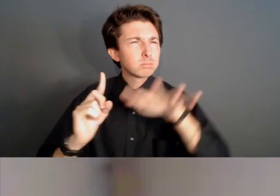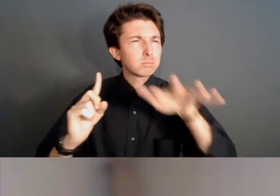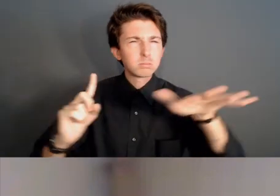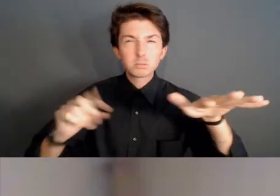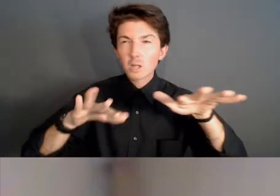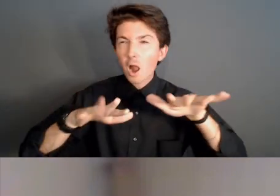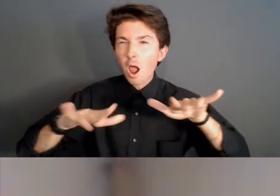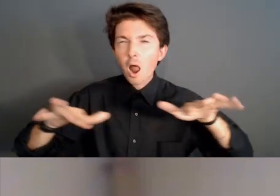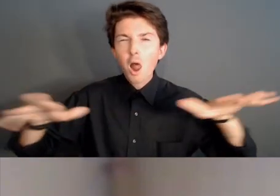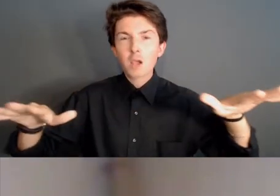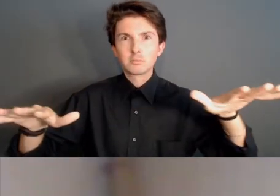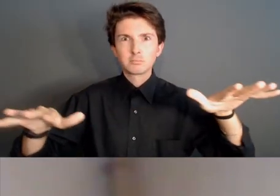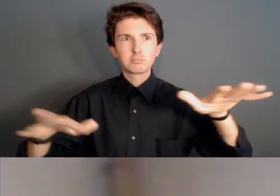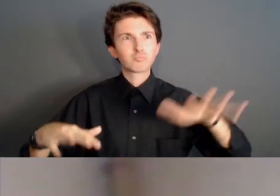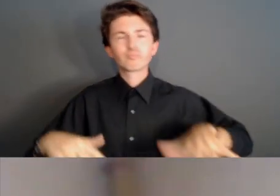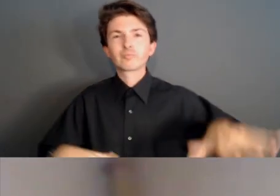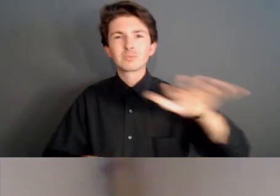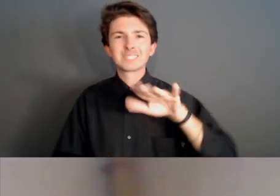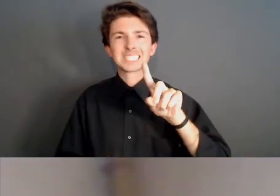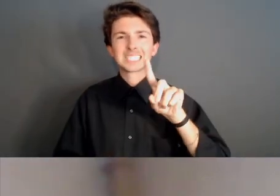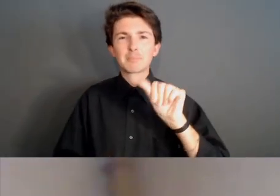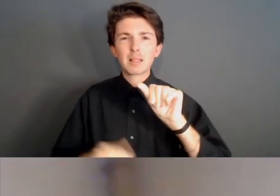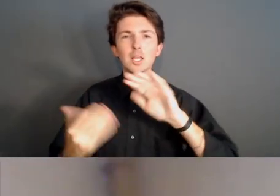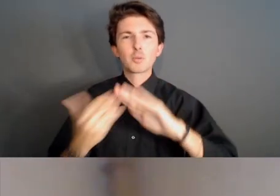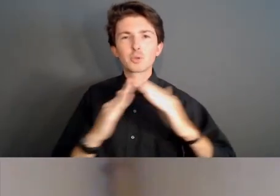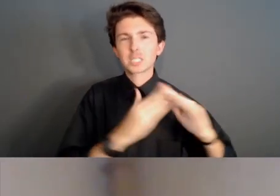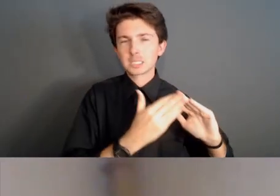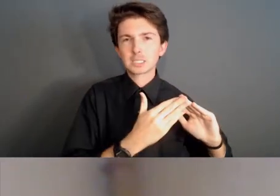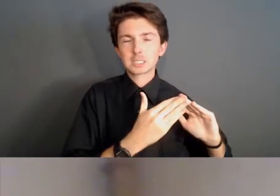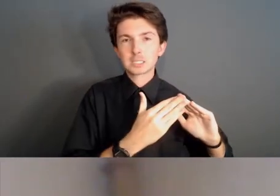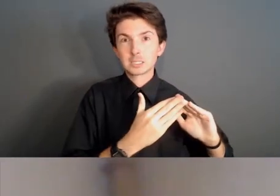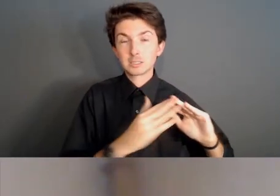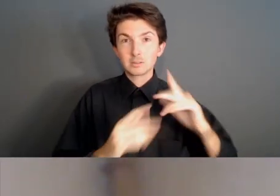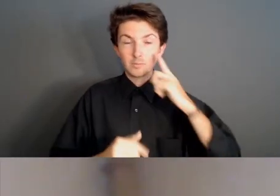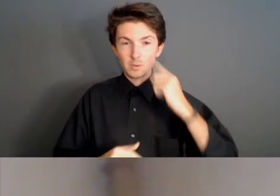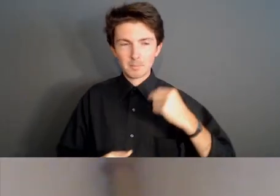many contributions. He truly embodied what it means to be a